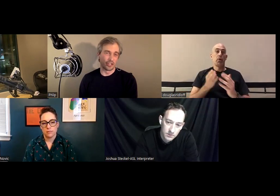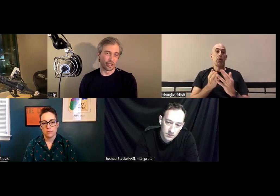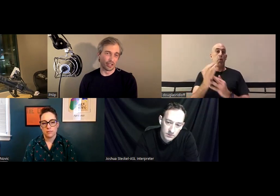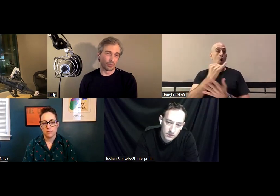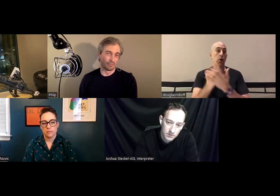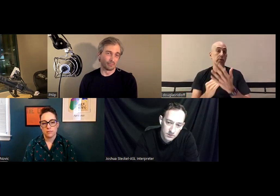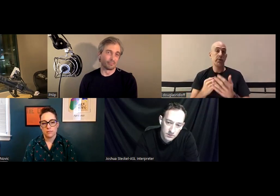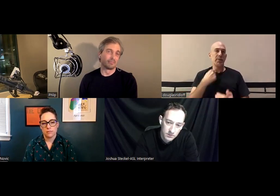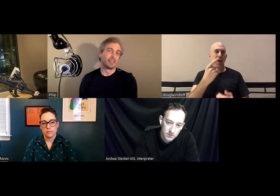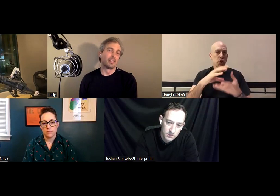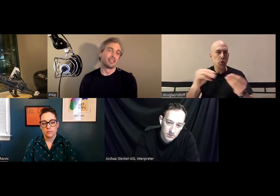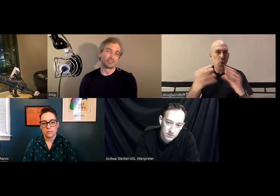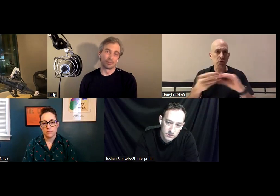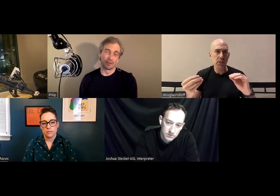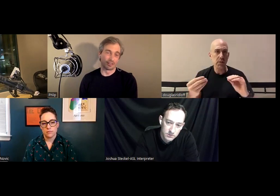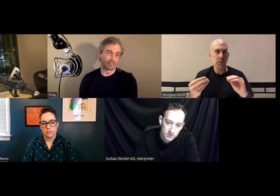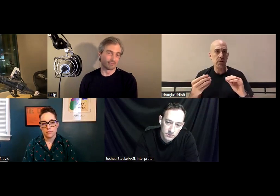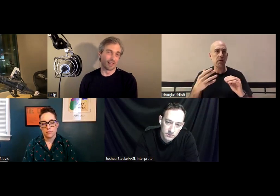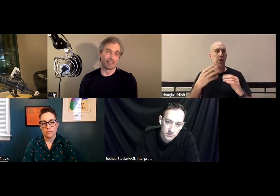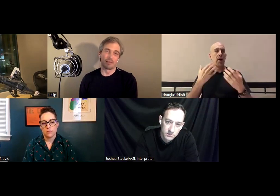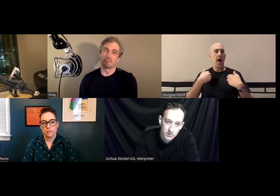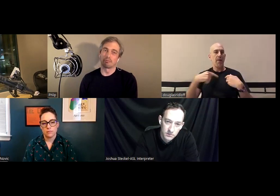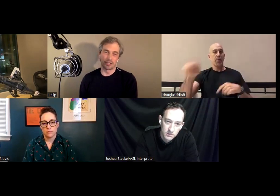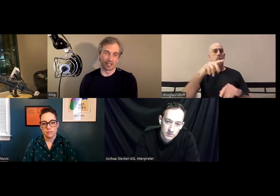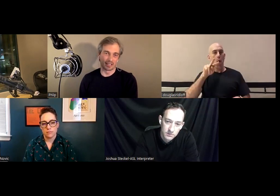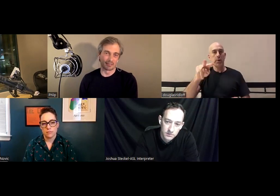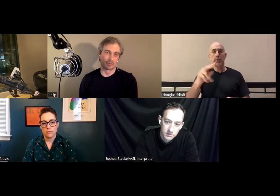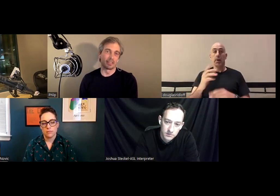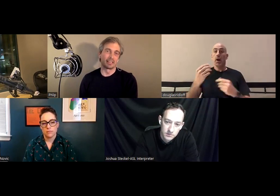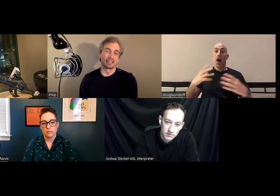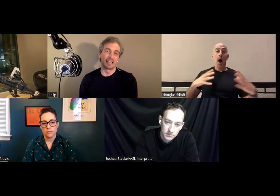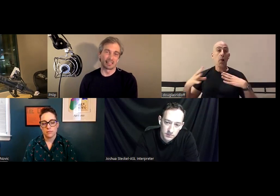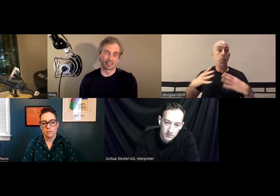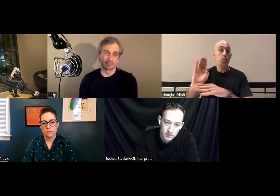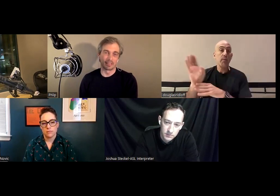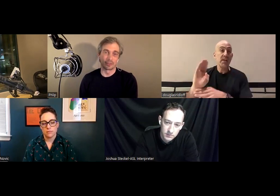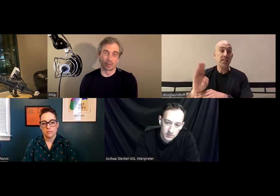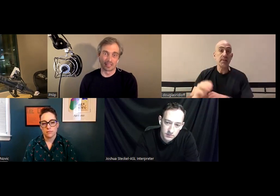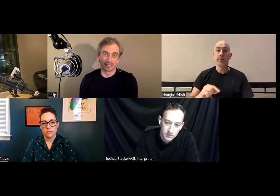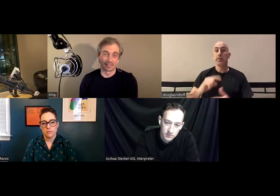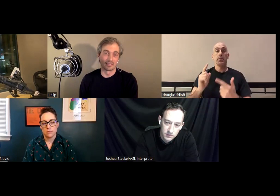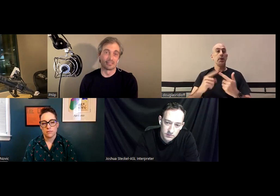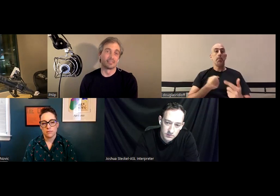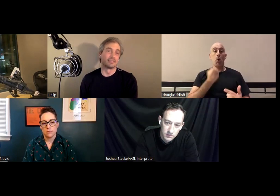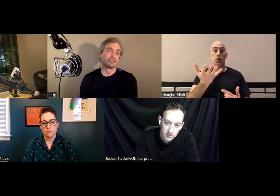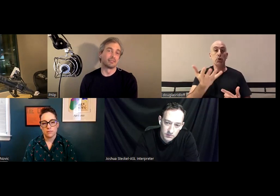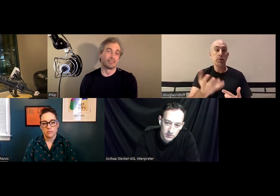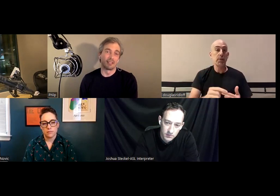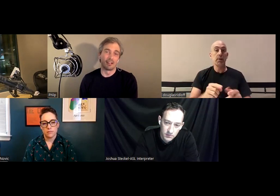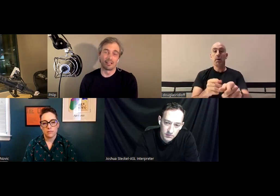the best way to show is through art, not by preaching at them or being didactic, by